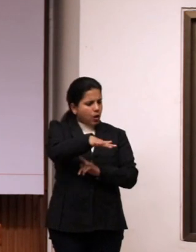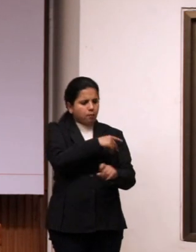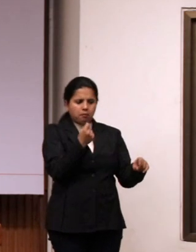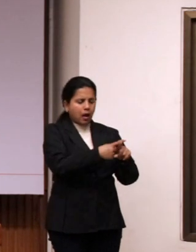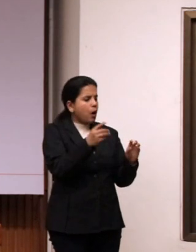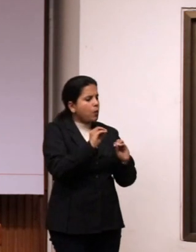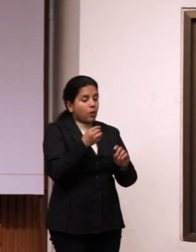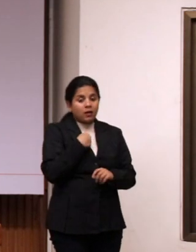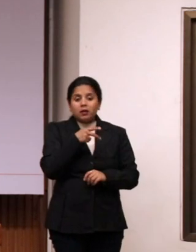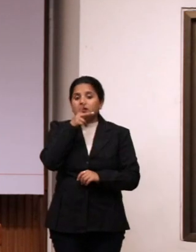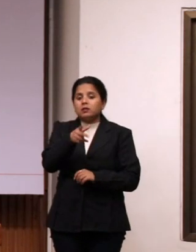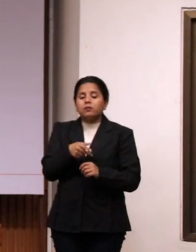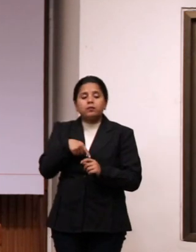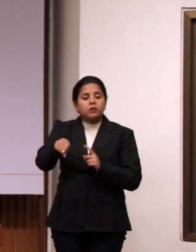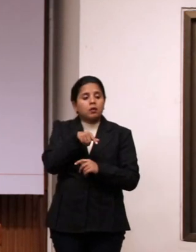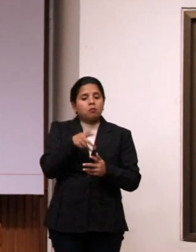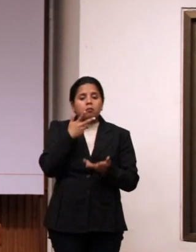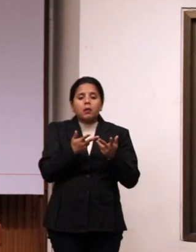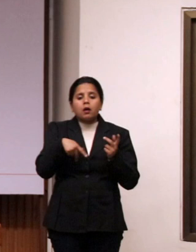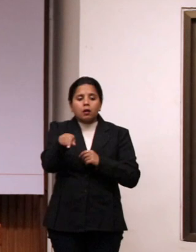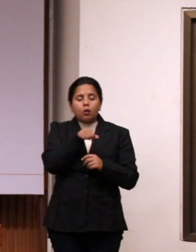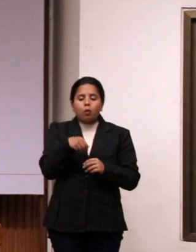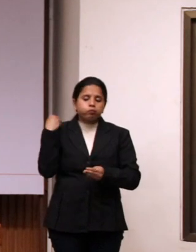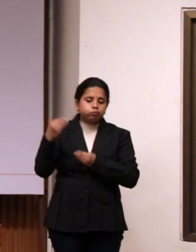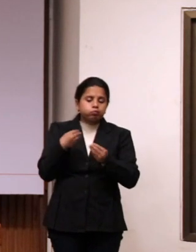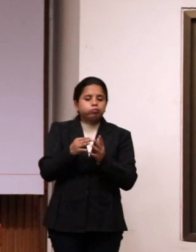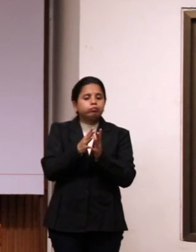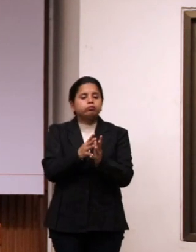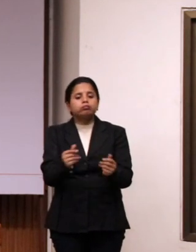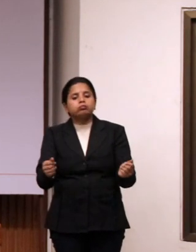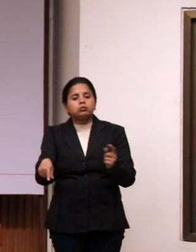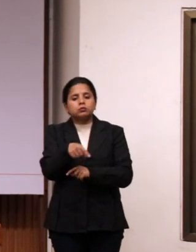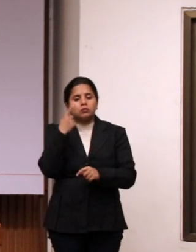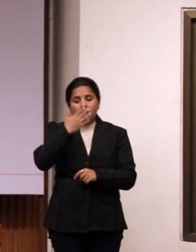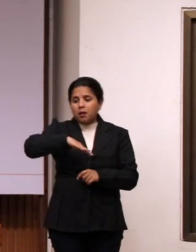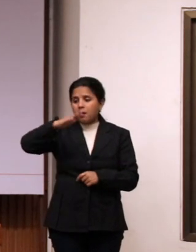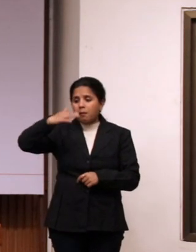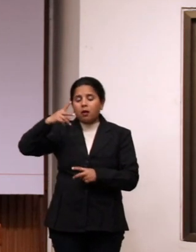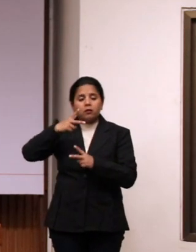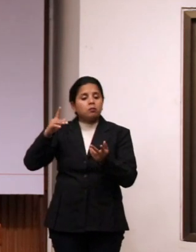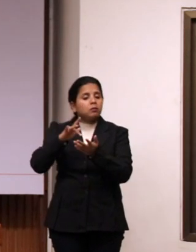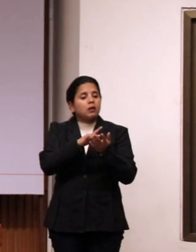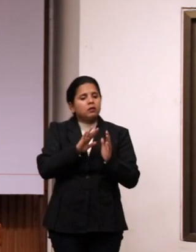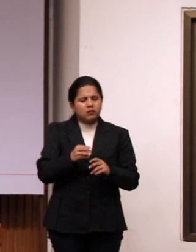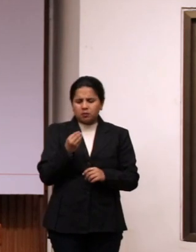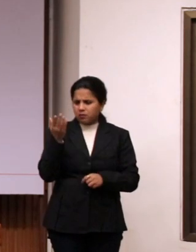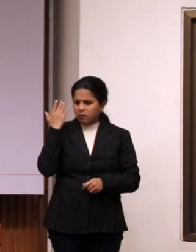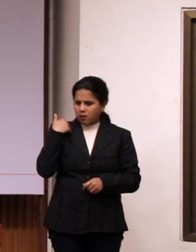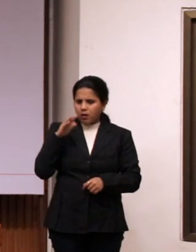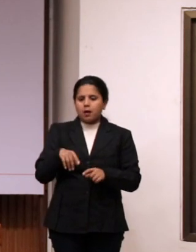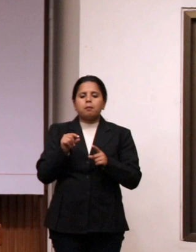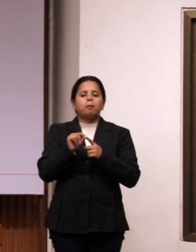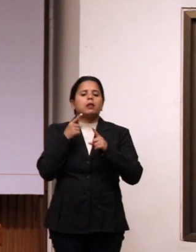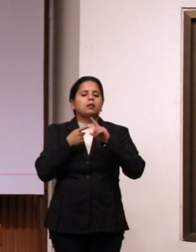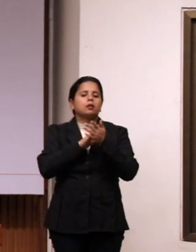then as I said, soil genesis reduces. You have thin soil on Himalayan area. Recently, I was in